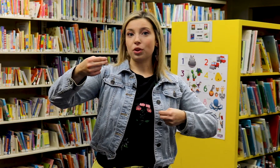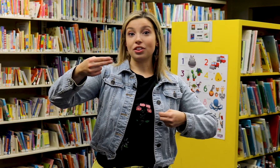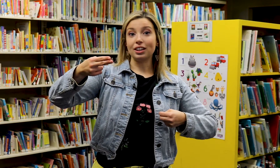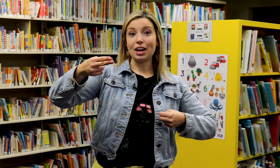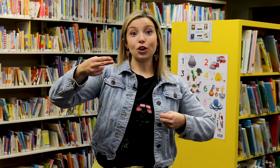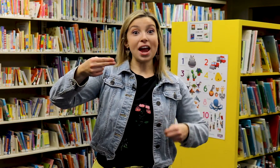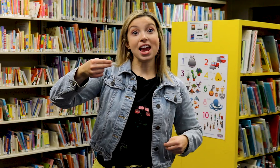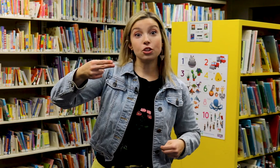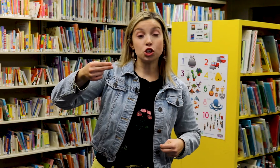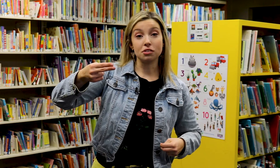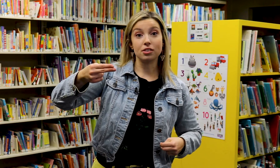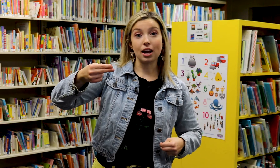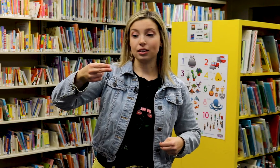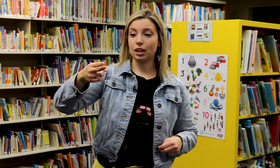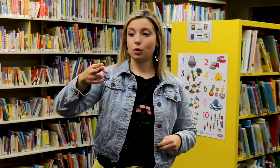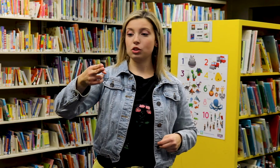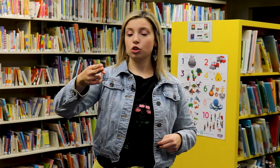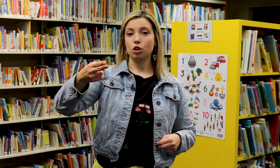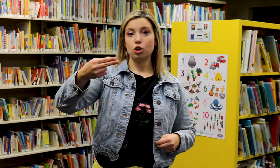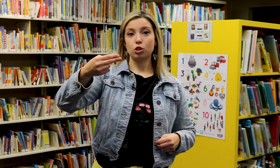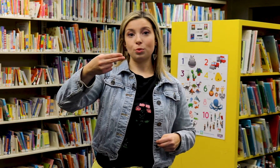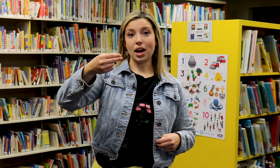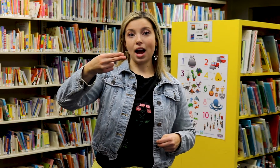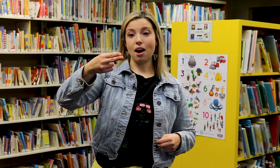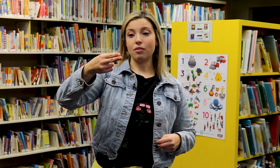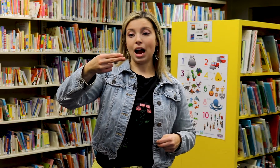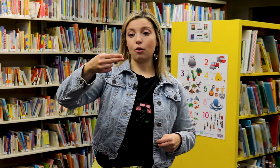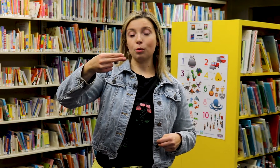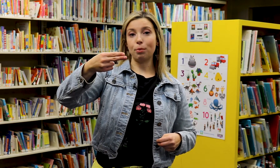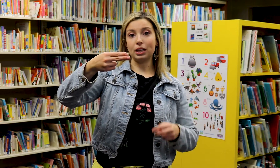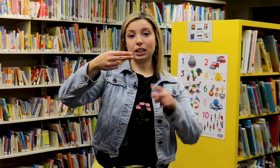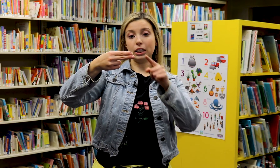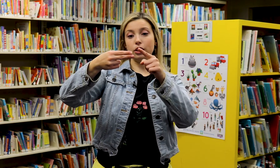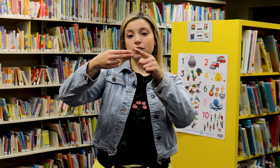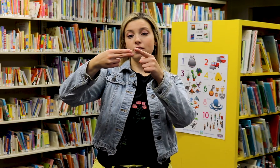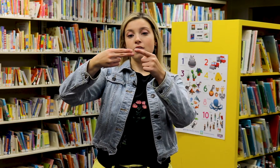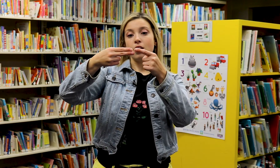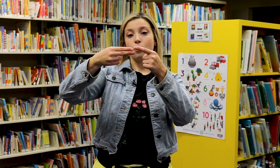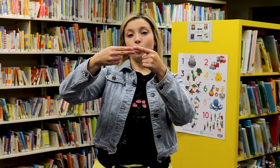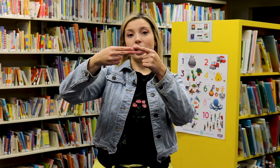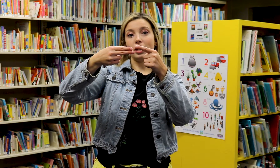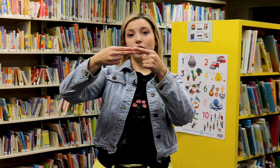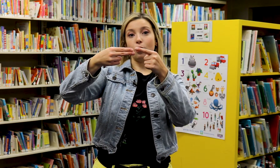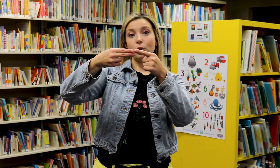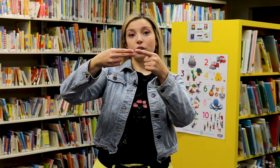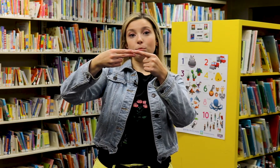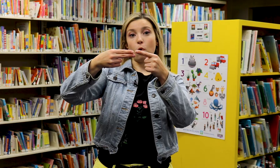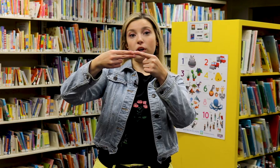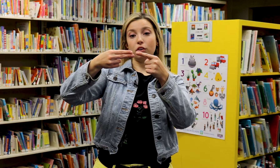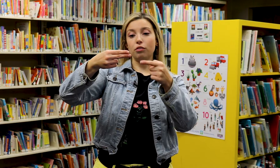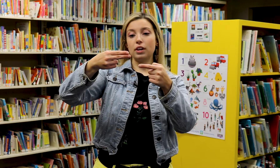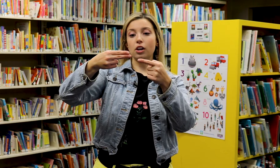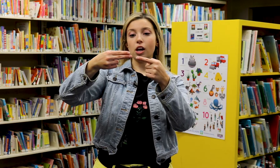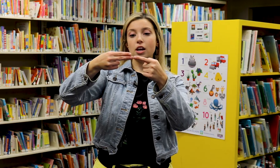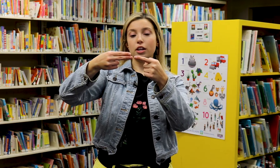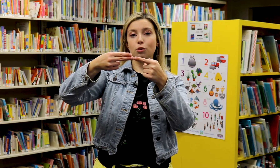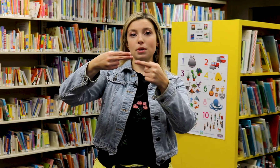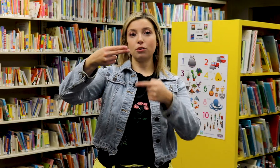the letter H in sign language. So we have our bunny ears right here with our pointer finger and our middle